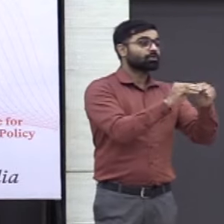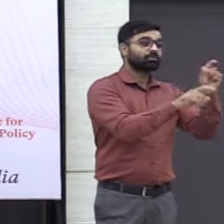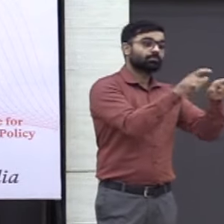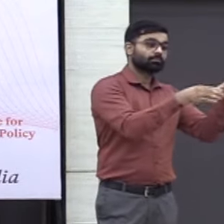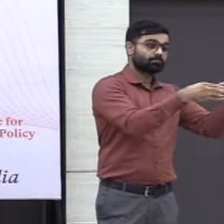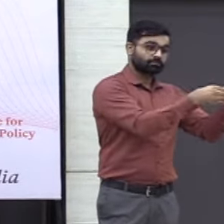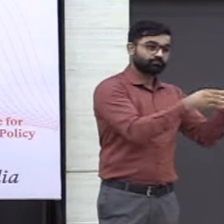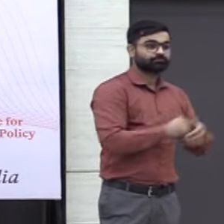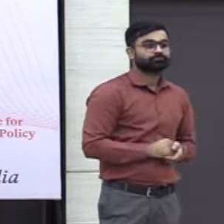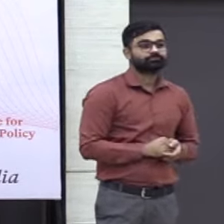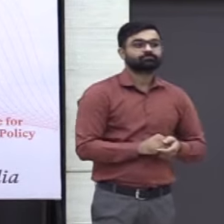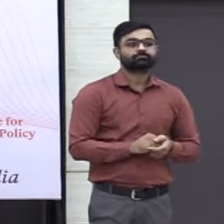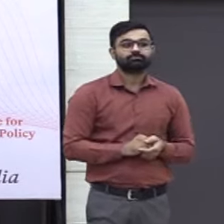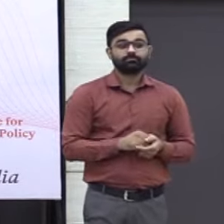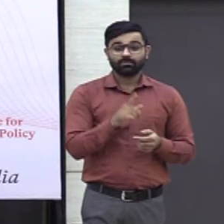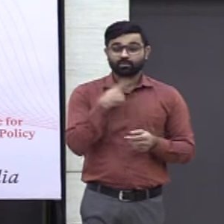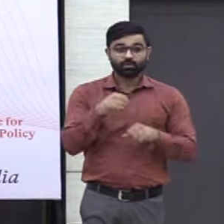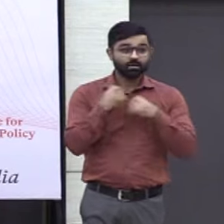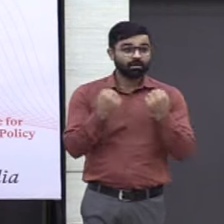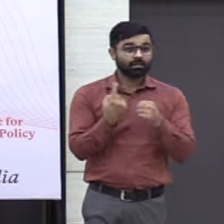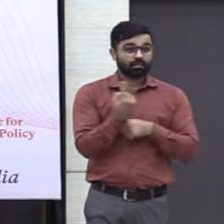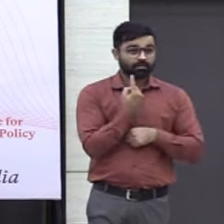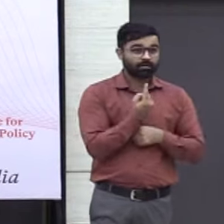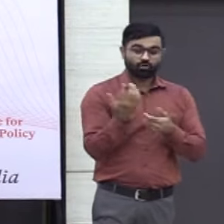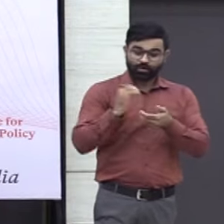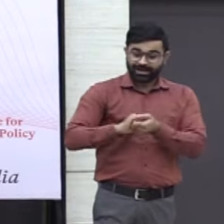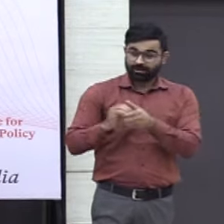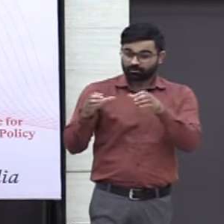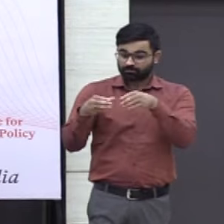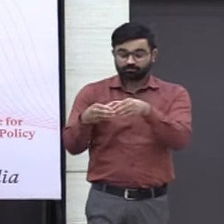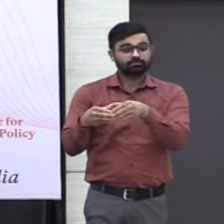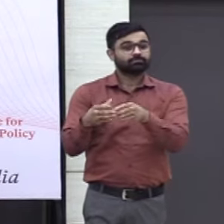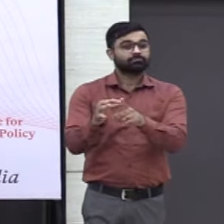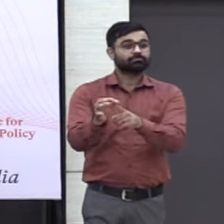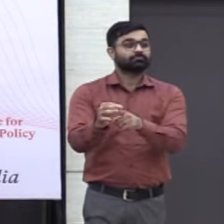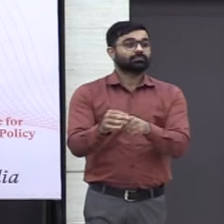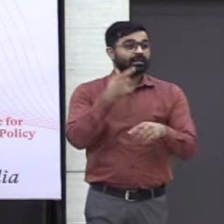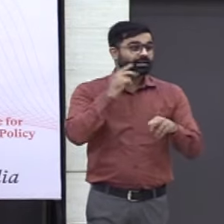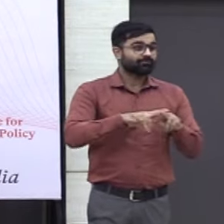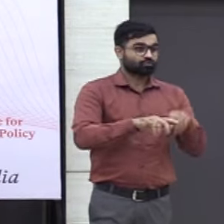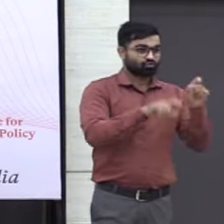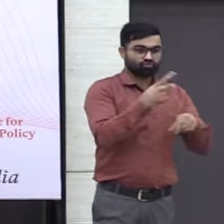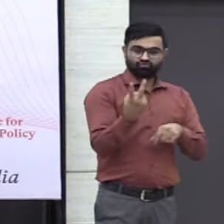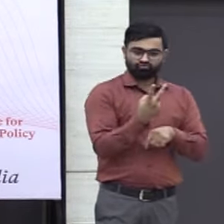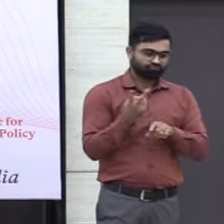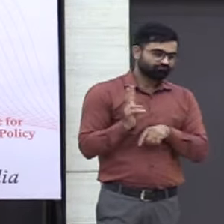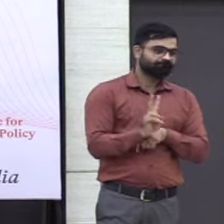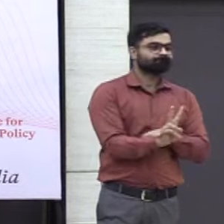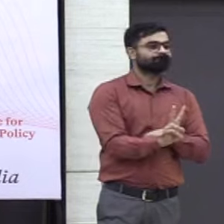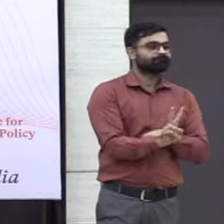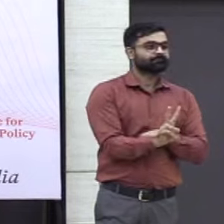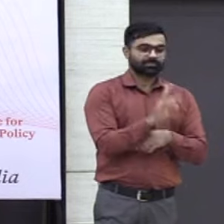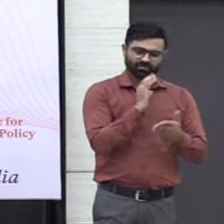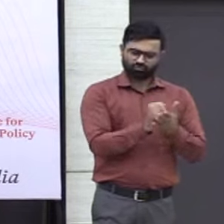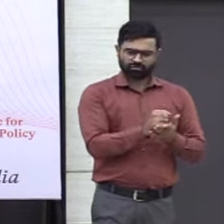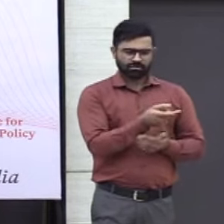persons who act singly or jointly. So if two people get together and